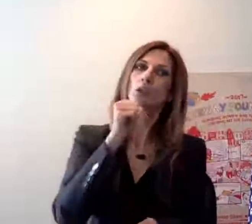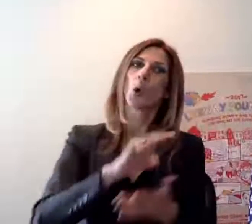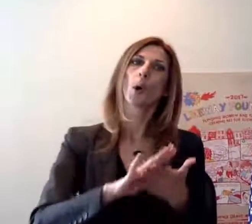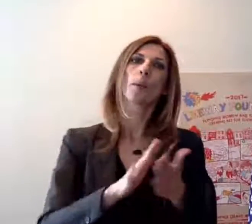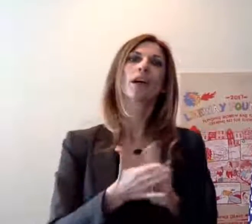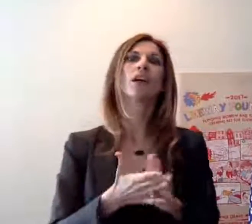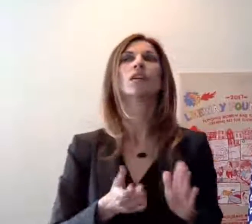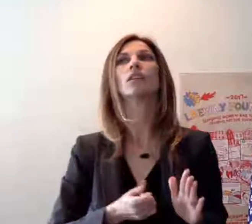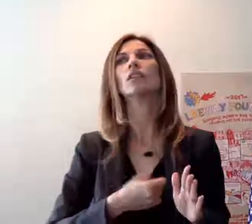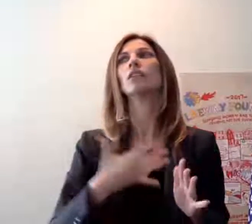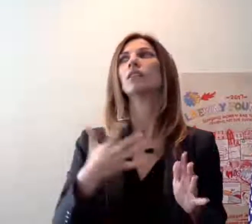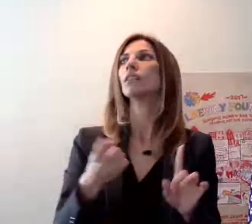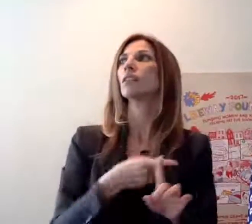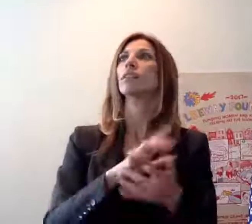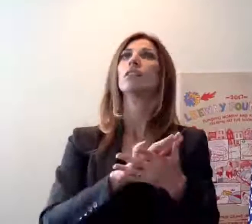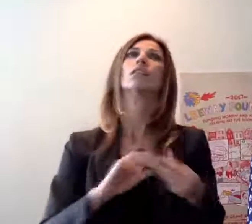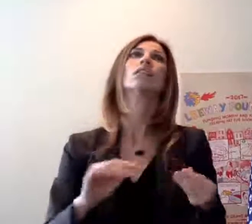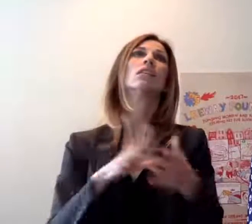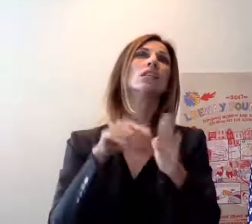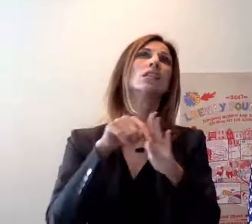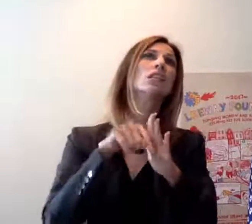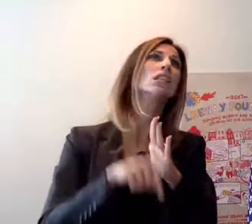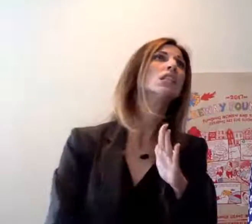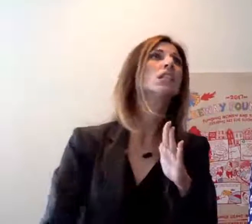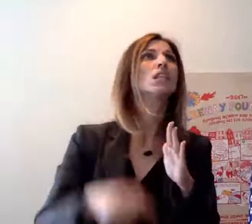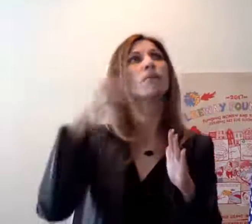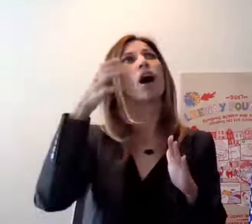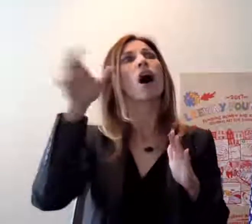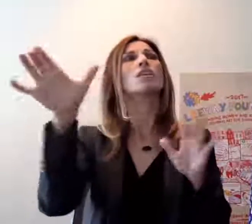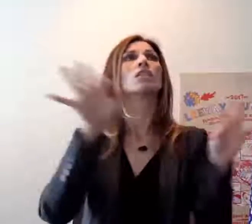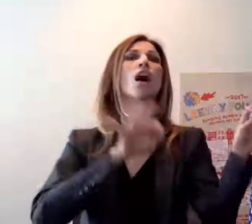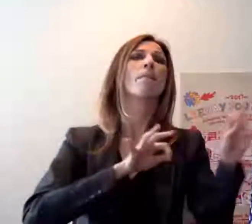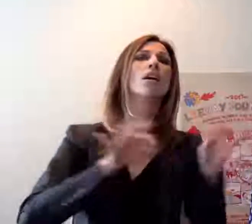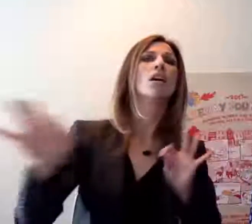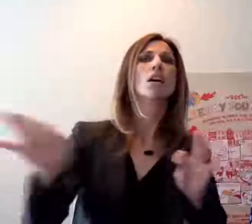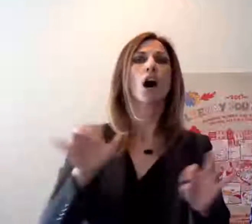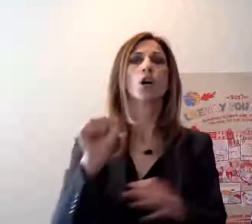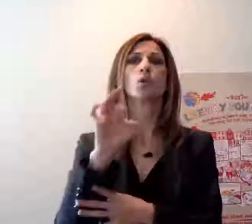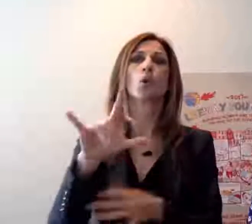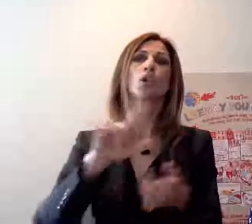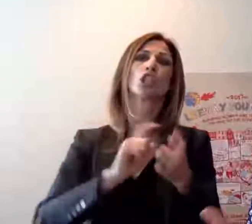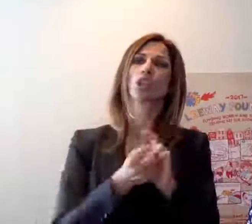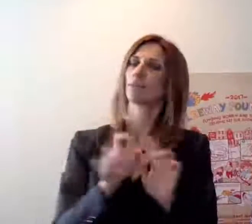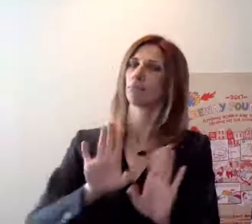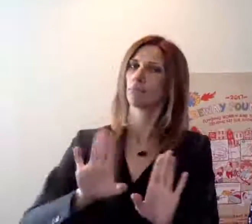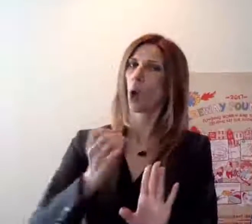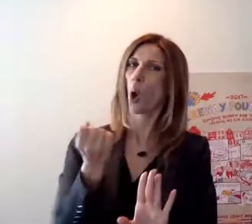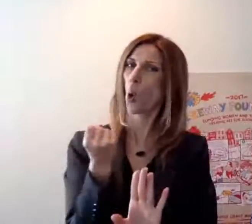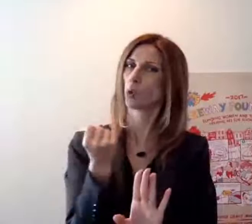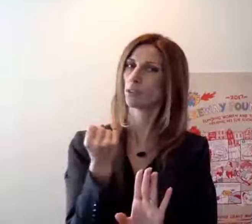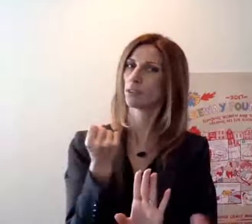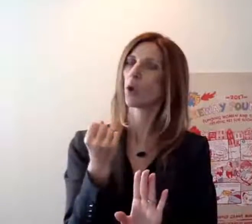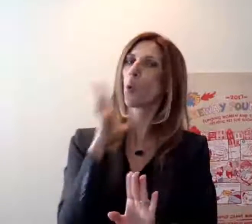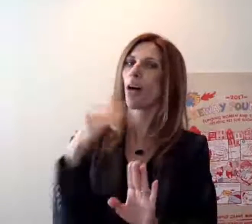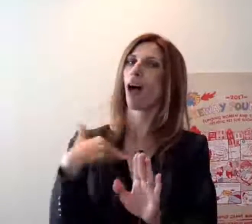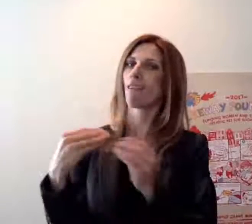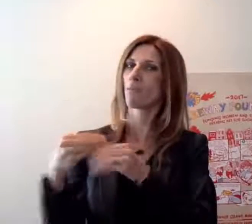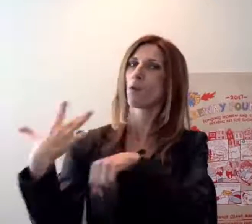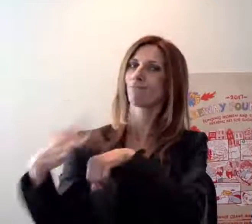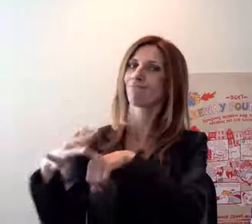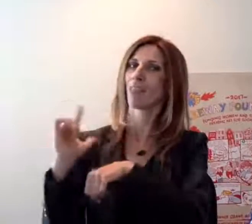poetic or to go into more depth about your social change practice, because you're going to have more room in the